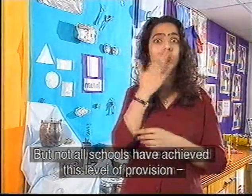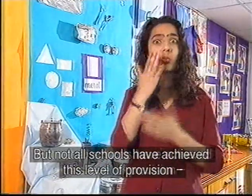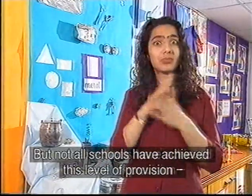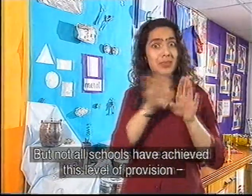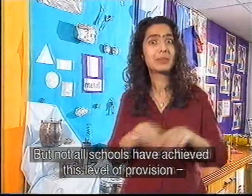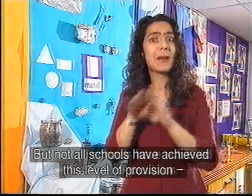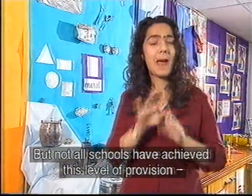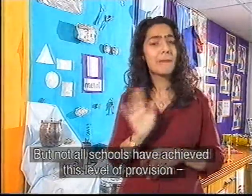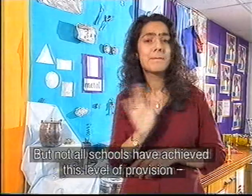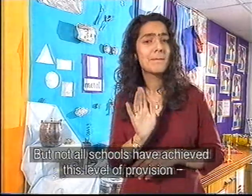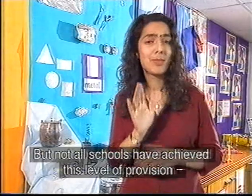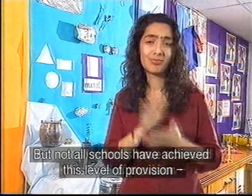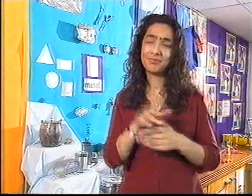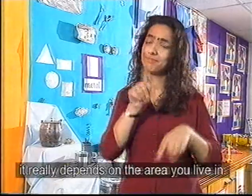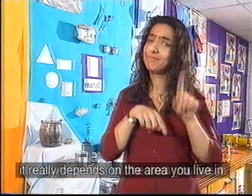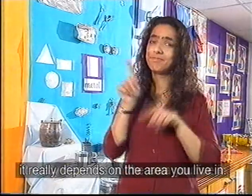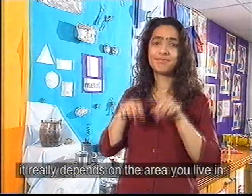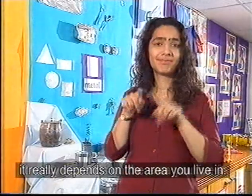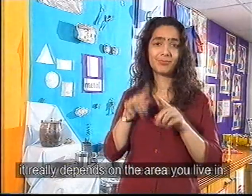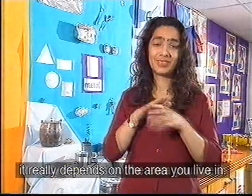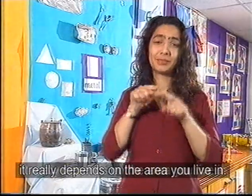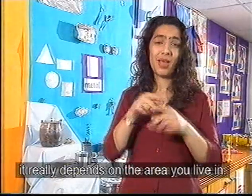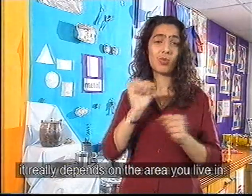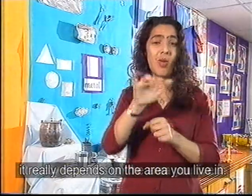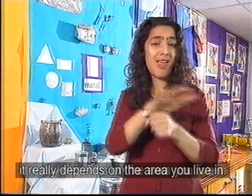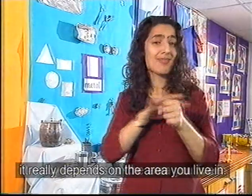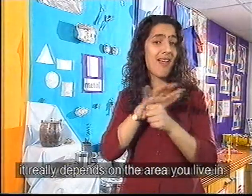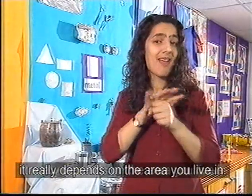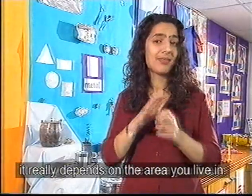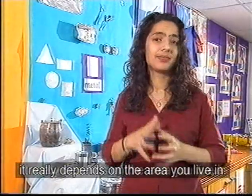achieved this level of provision. It really depends on the area you live in.